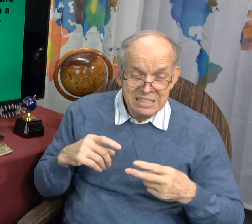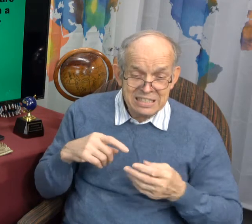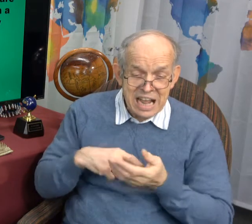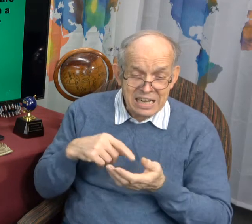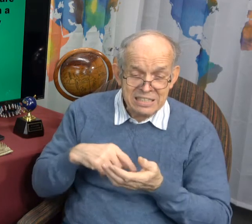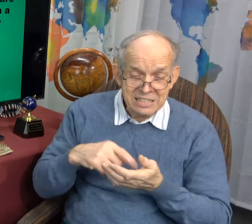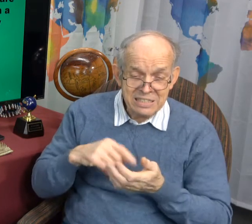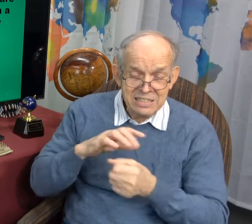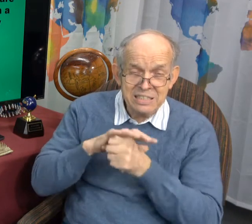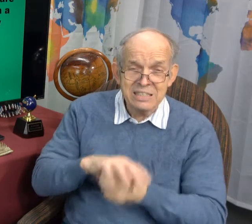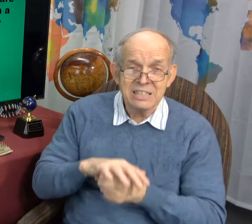Dad,